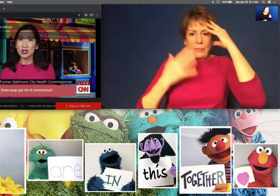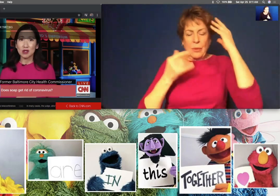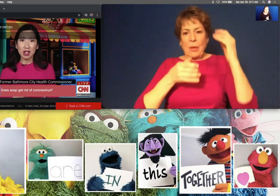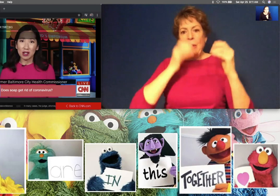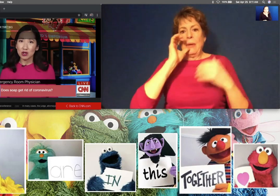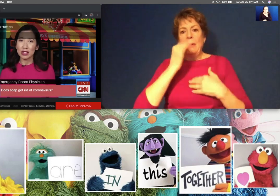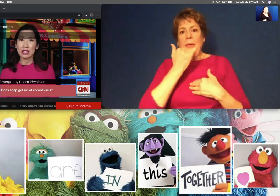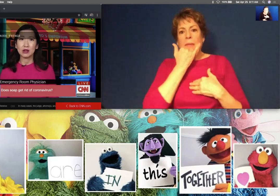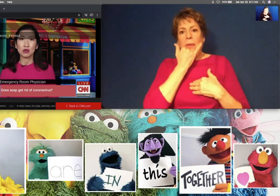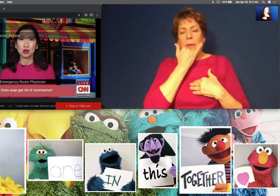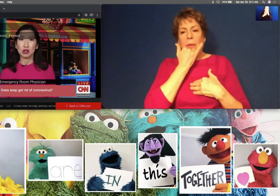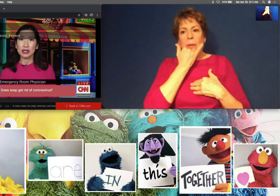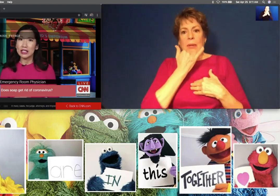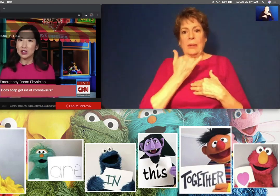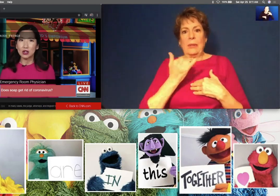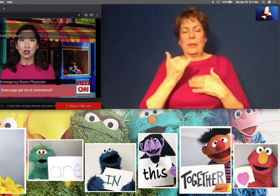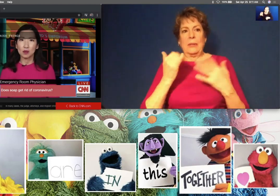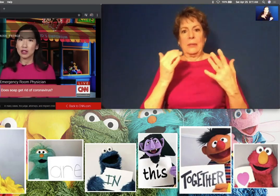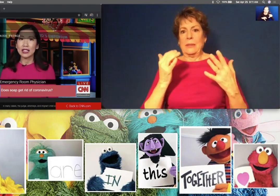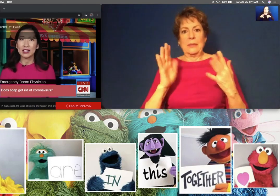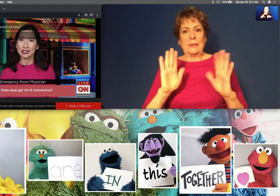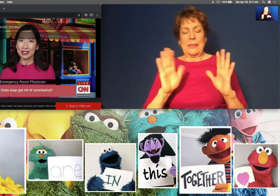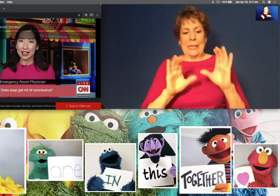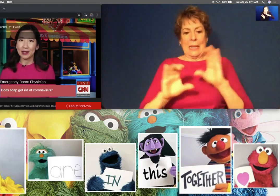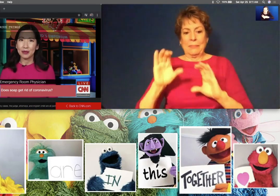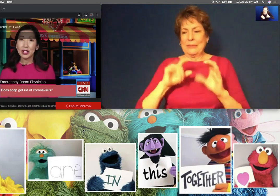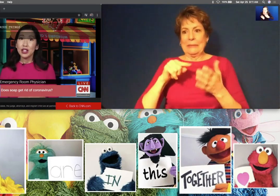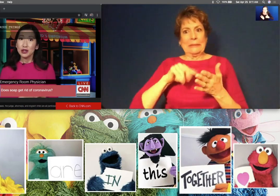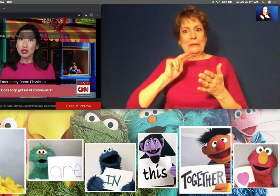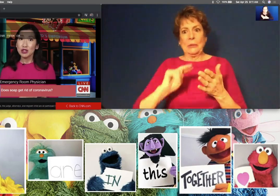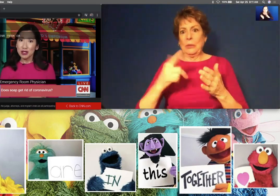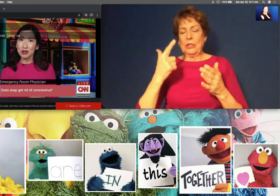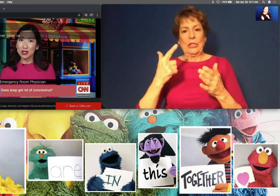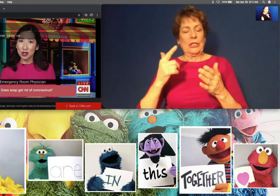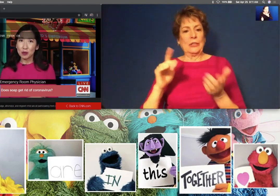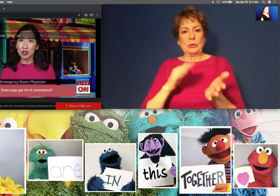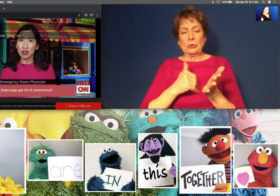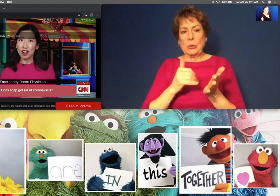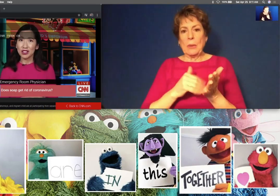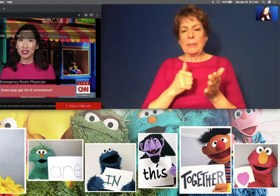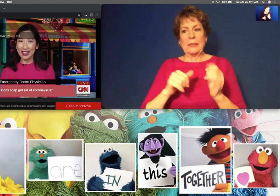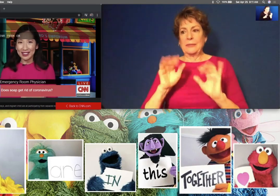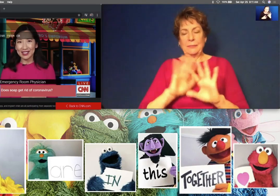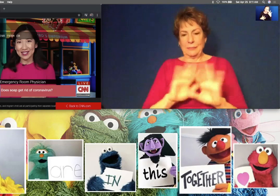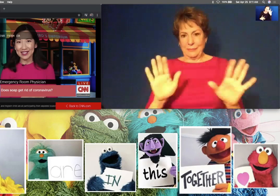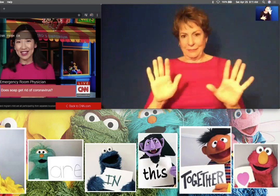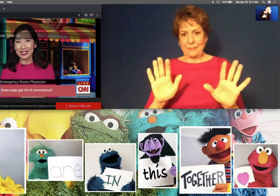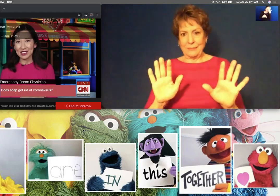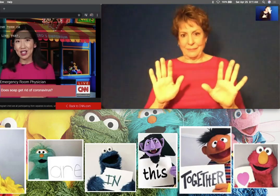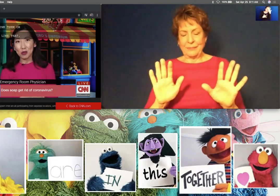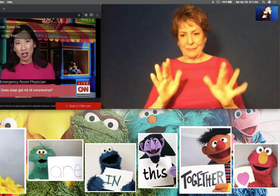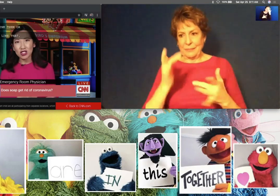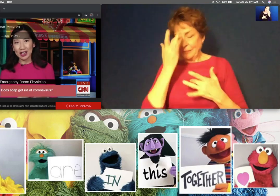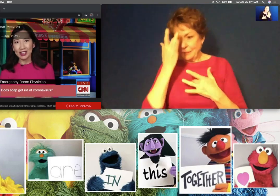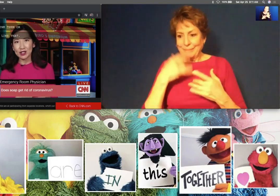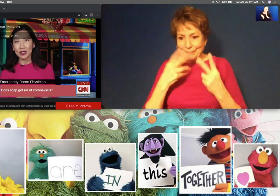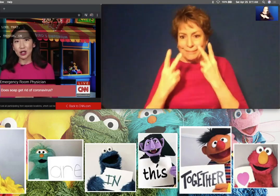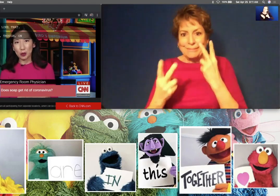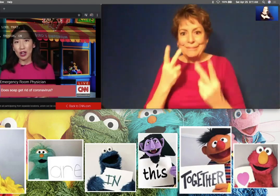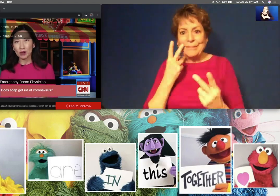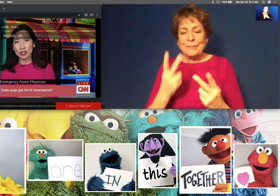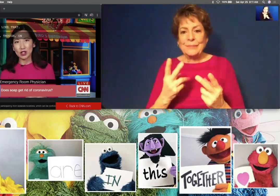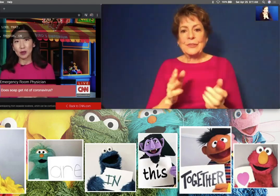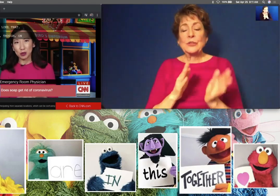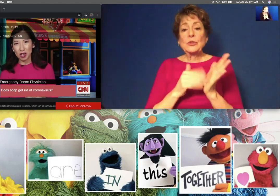things. These are very dangerous things to drink, so please do not drink them or eat soap or anything like that. You should